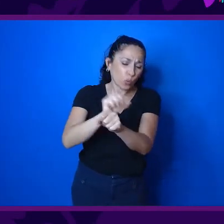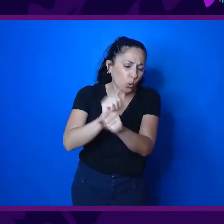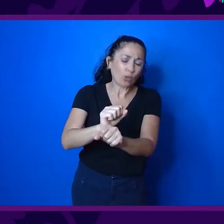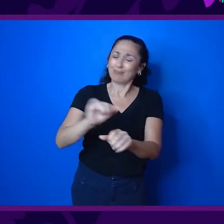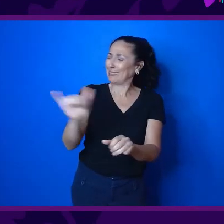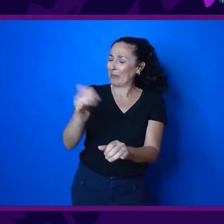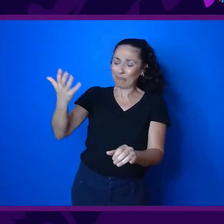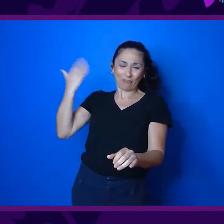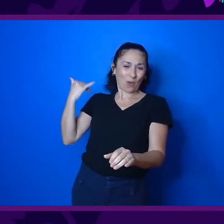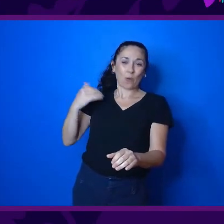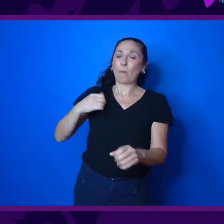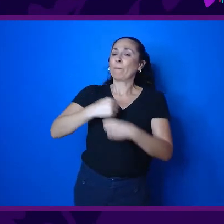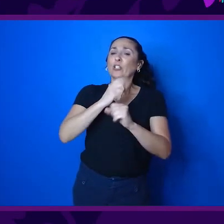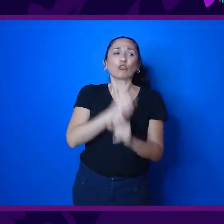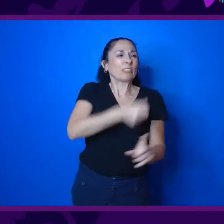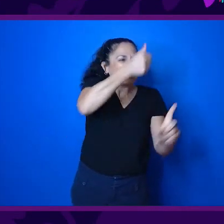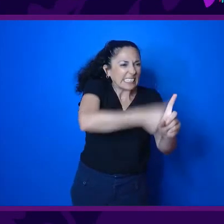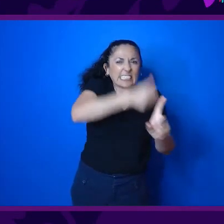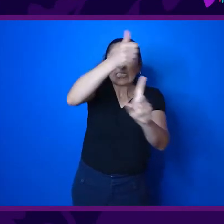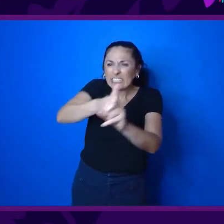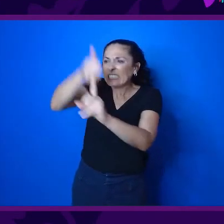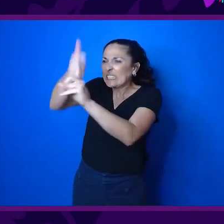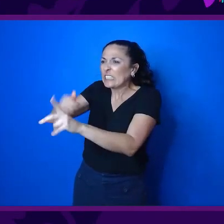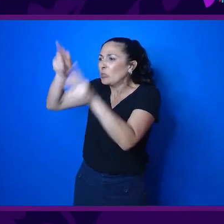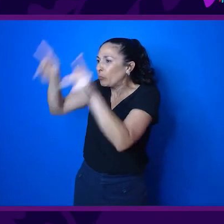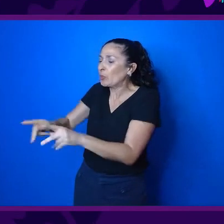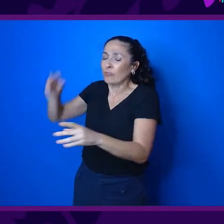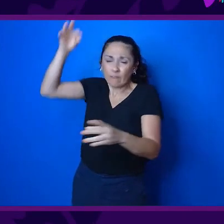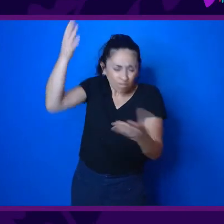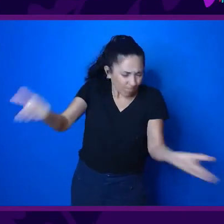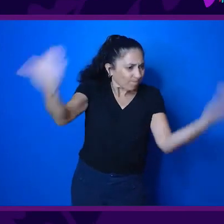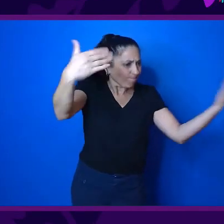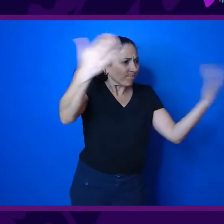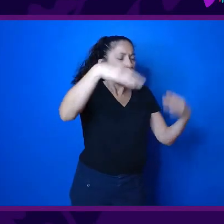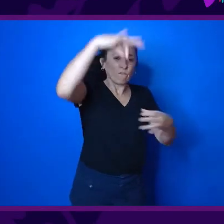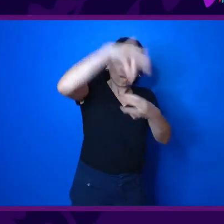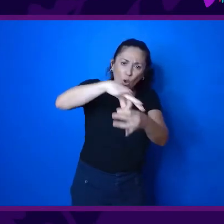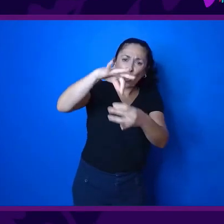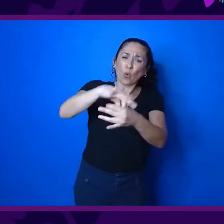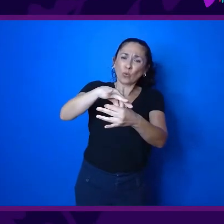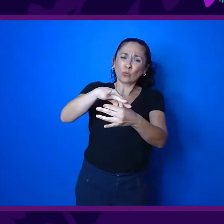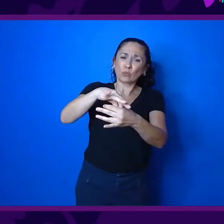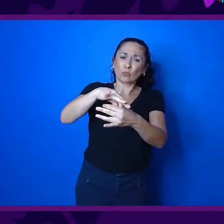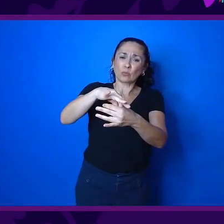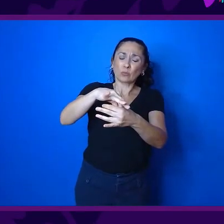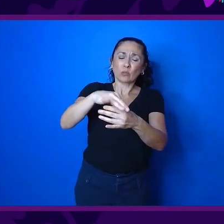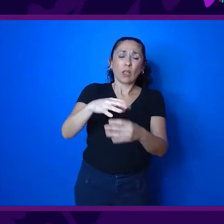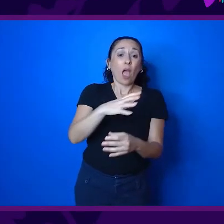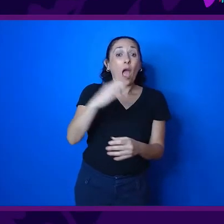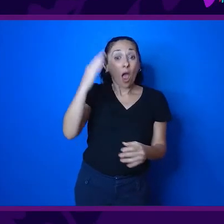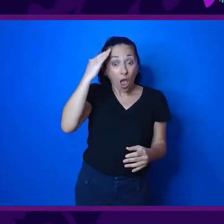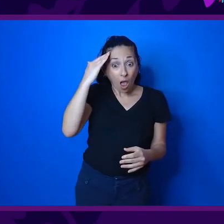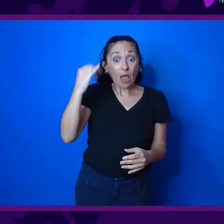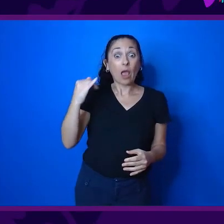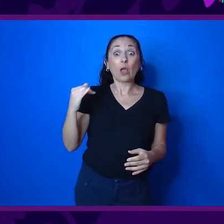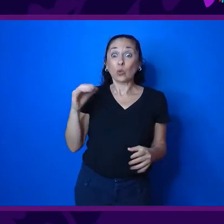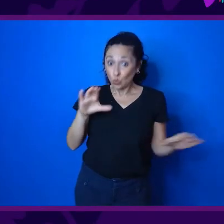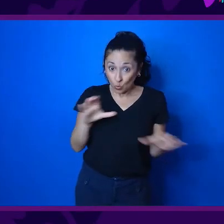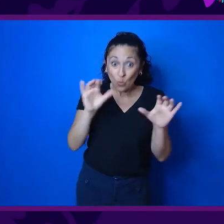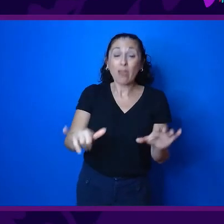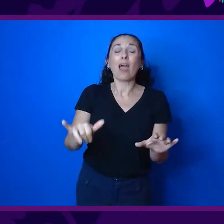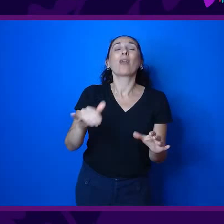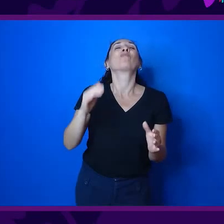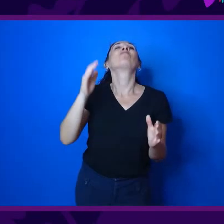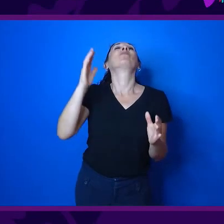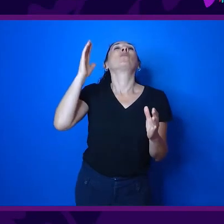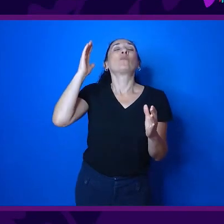single person out there that they could, get them to vote. And I know if we can do that, hopefully we're going to turn the corner.